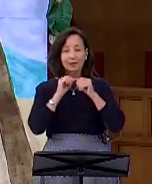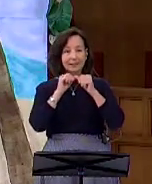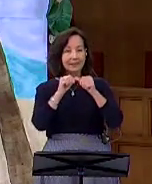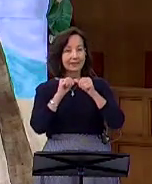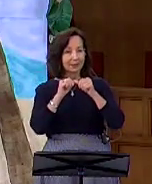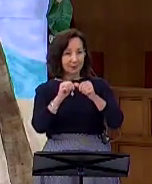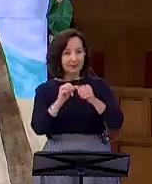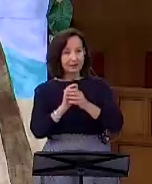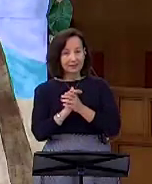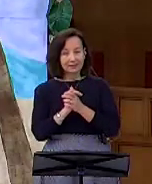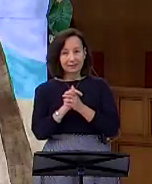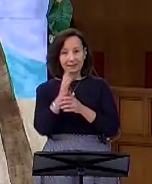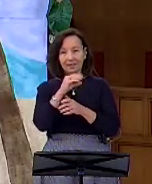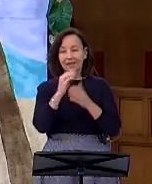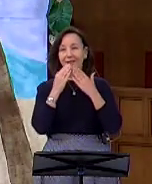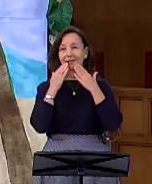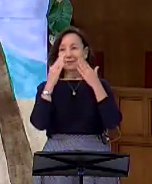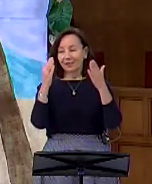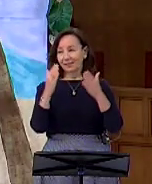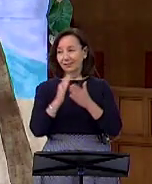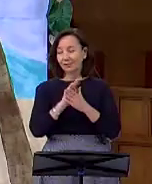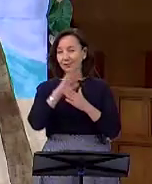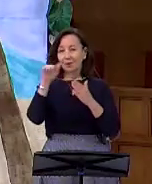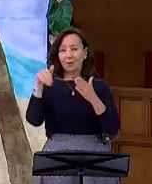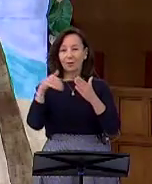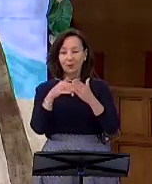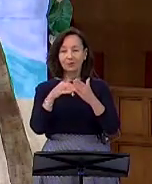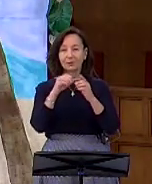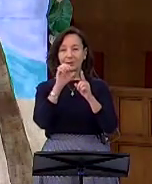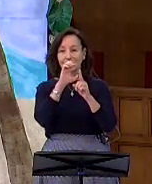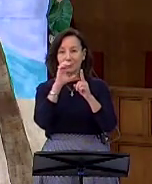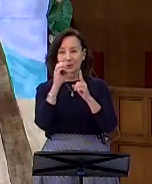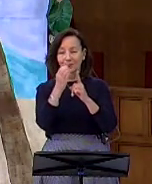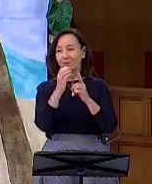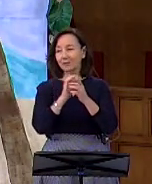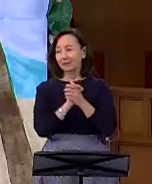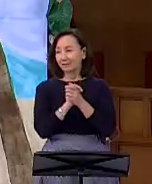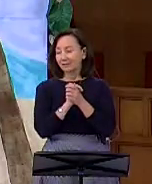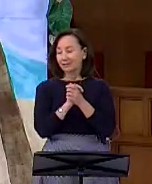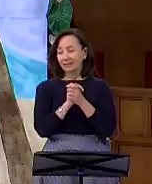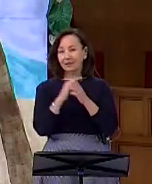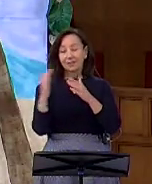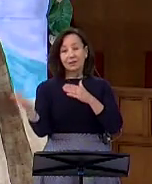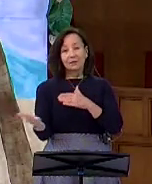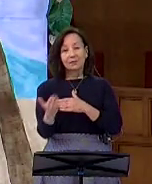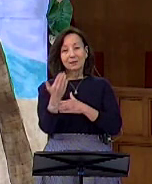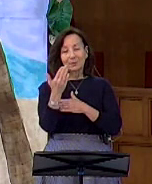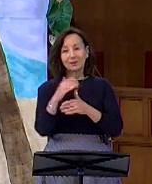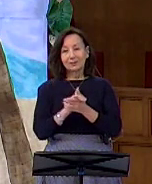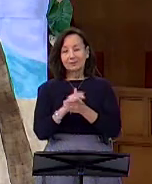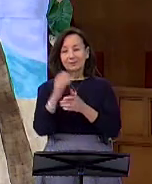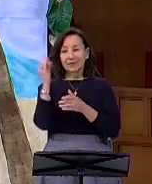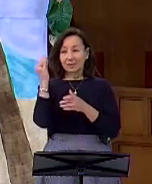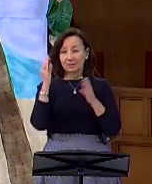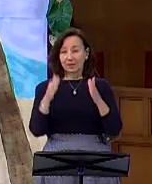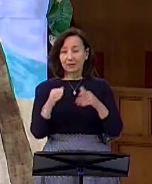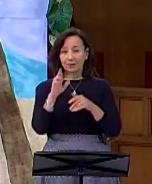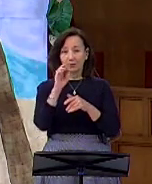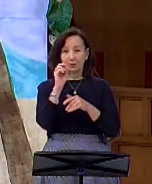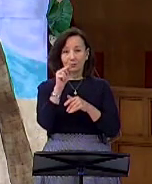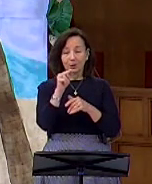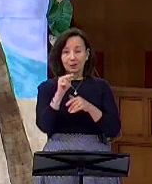continually, and give thanks in all circumstances. So this morning, Pastor Ron and I wanted to call